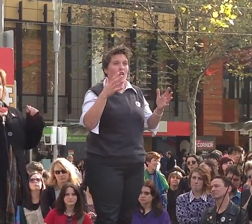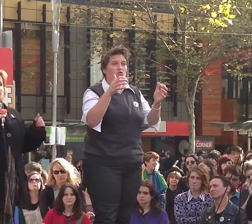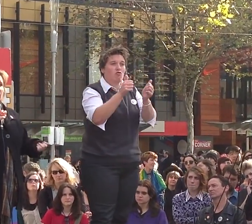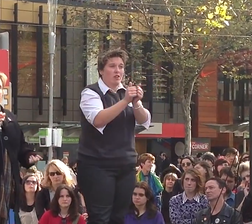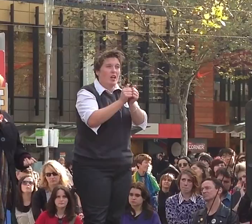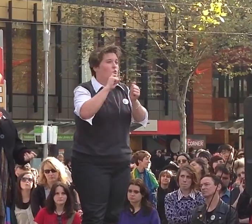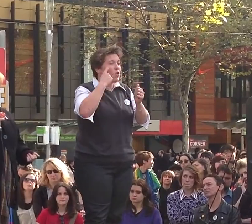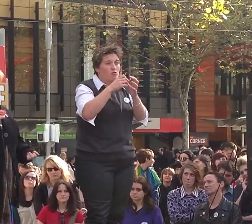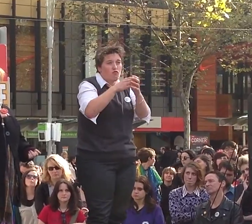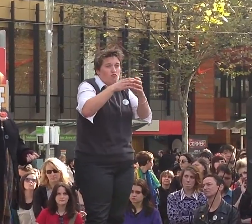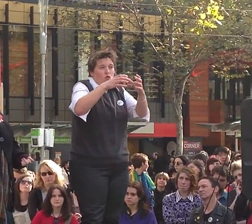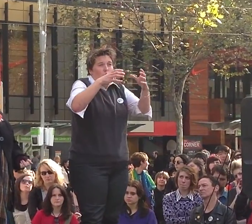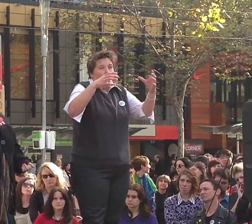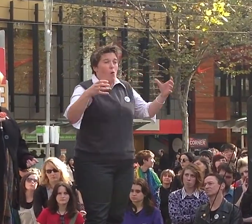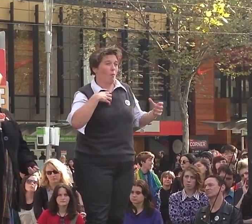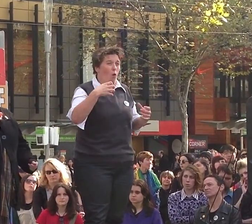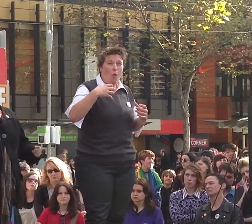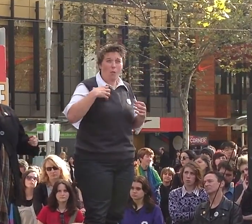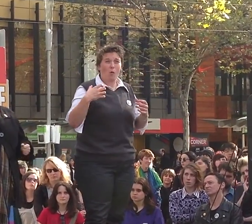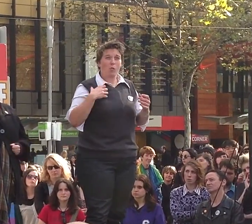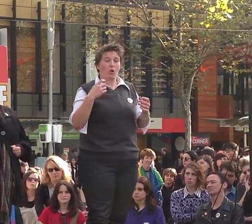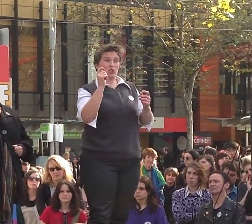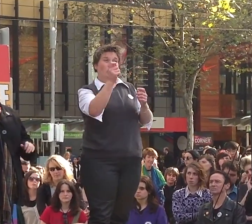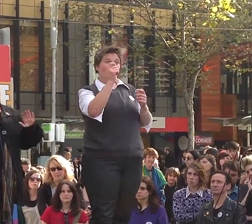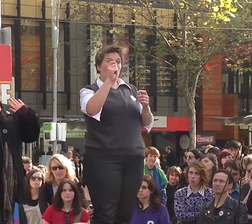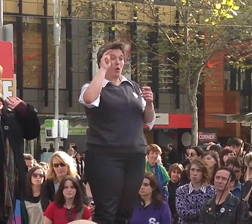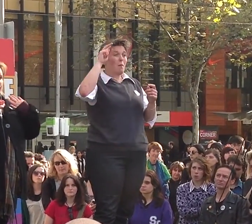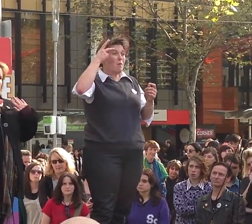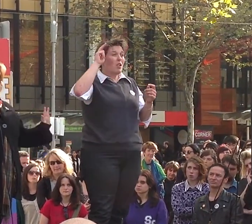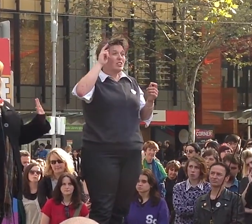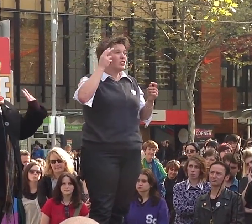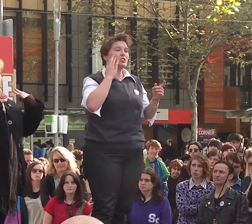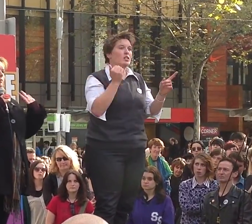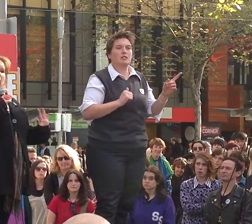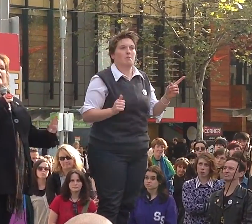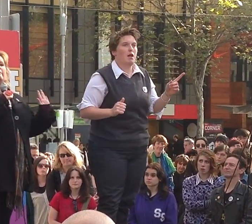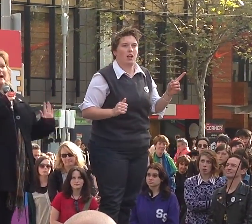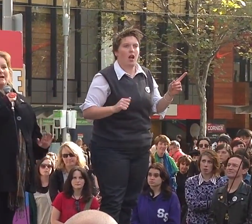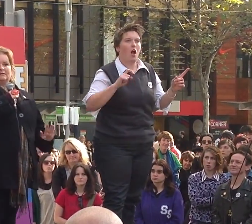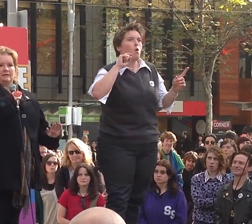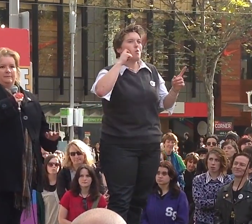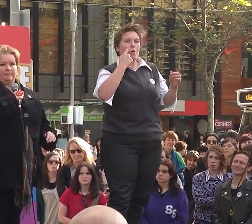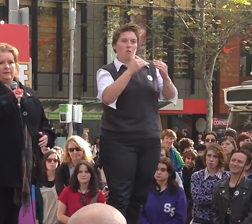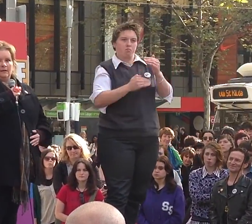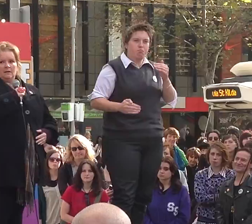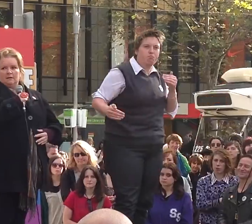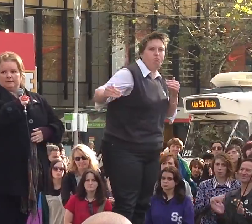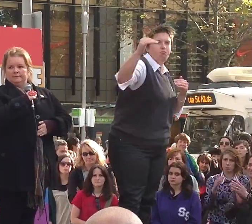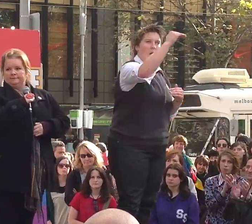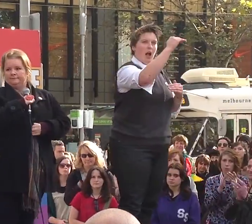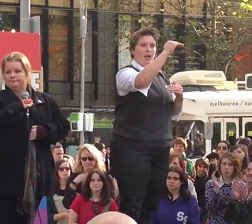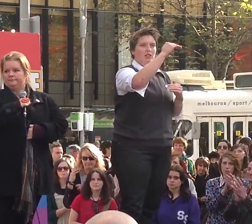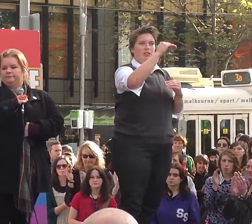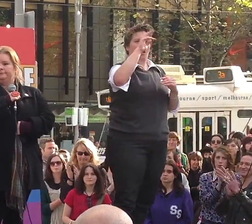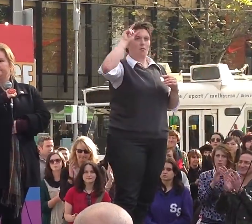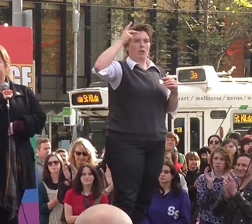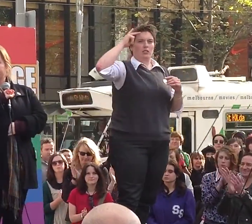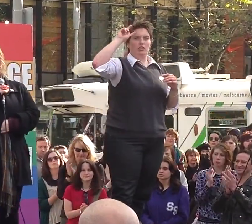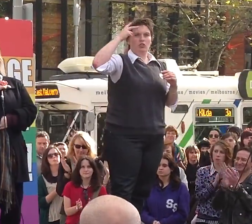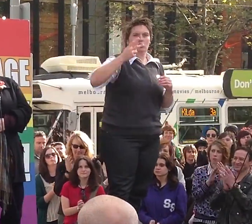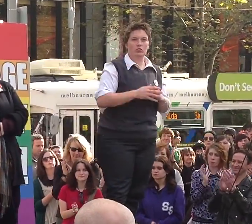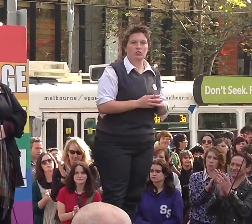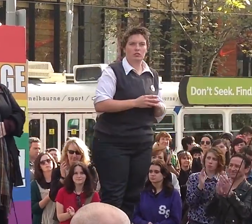is, the politicians will become irrelevant and we will just evolve way past them.